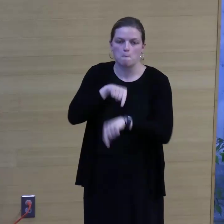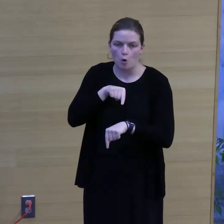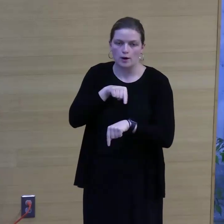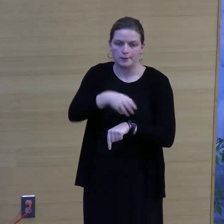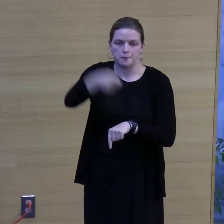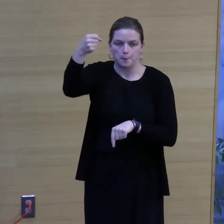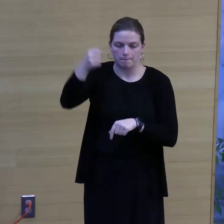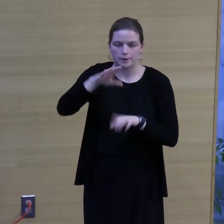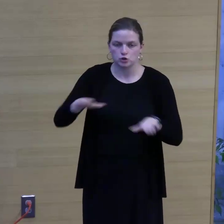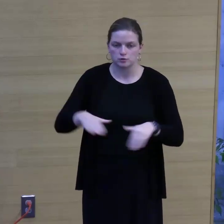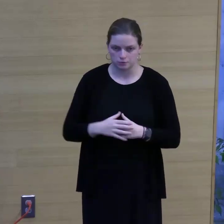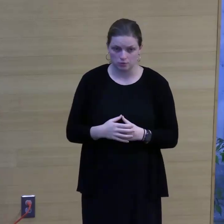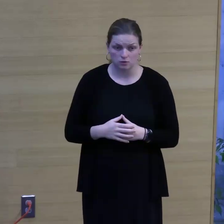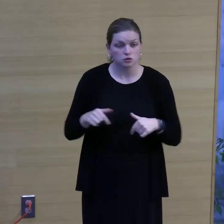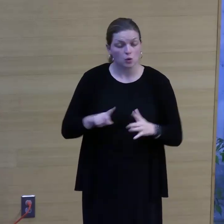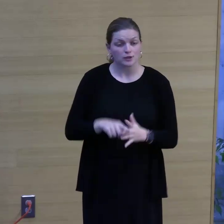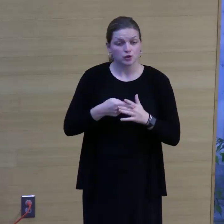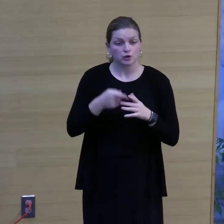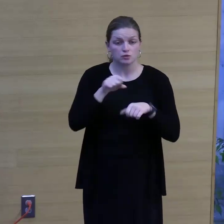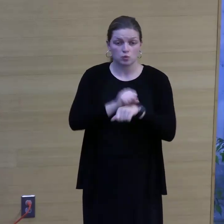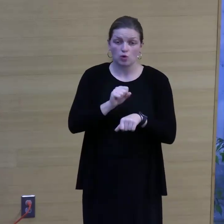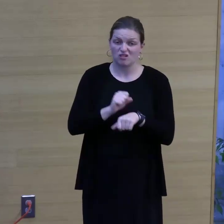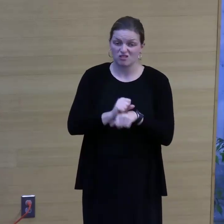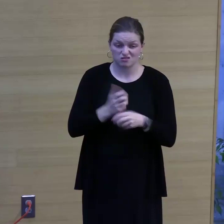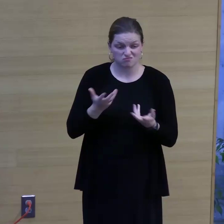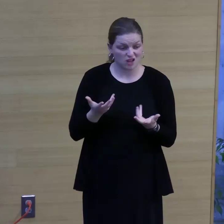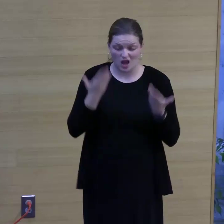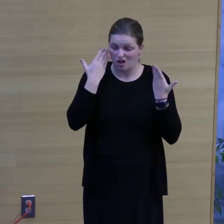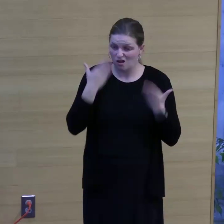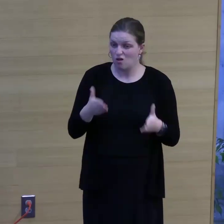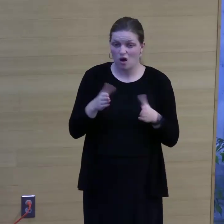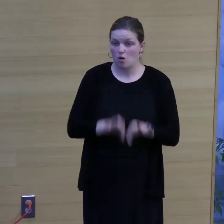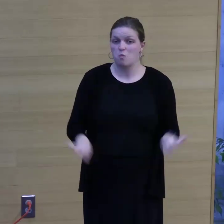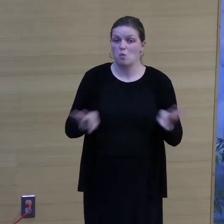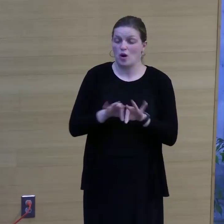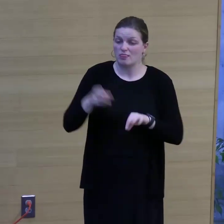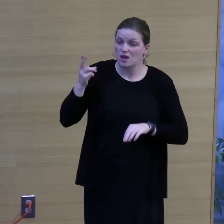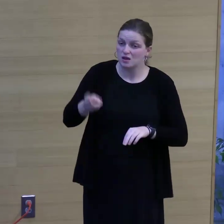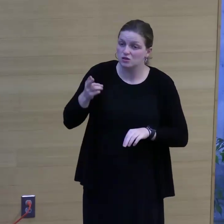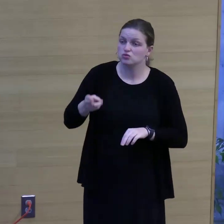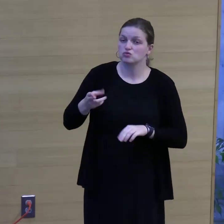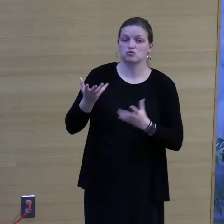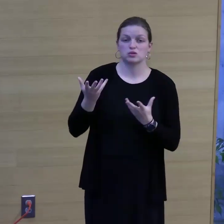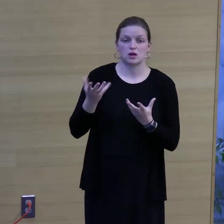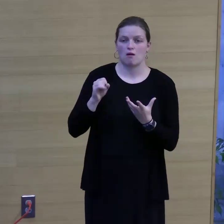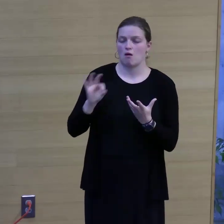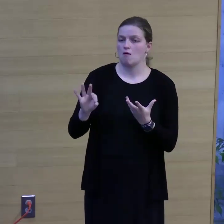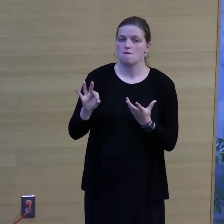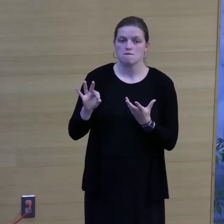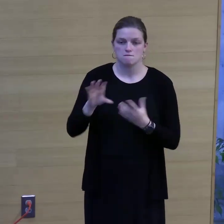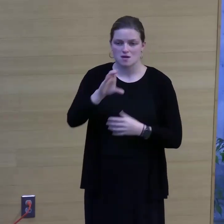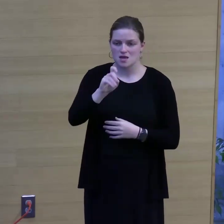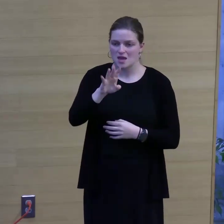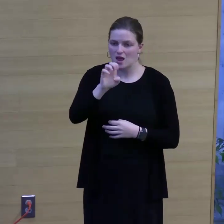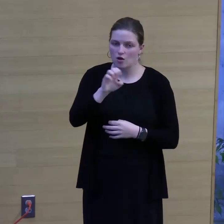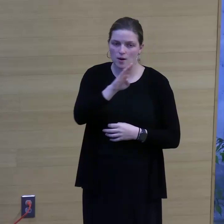And so I started doing this work, and I had no idea how important this history was. The history of Carrie